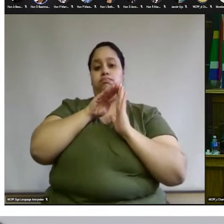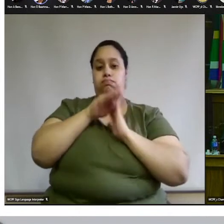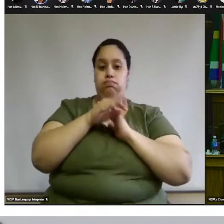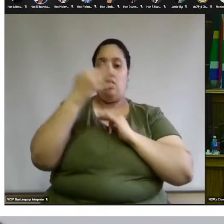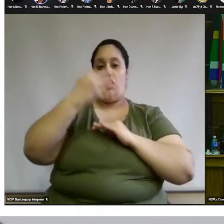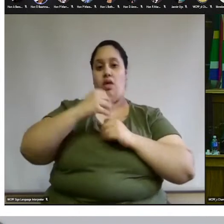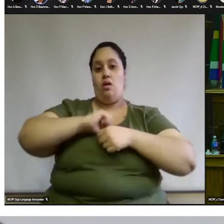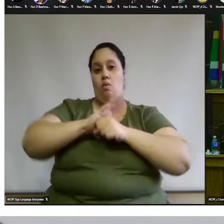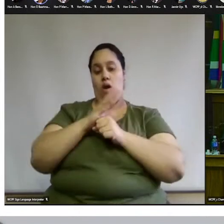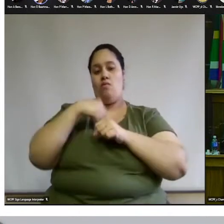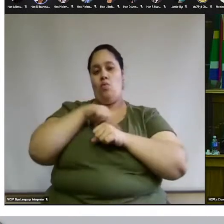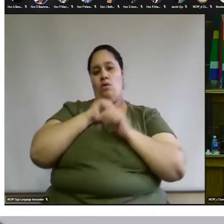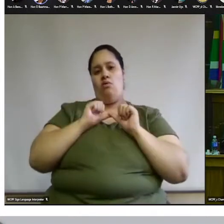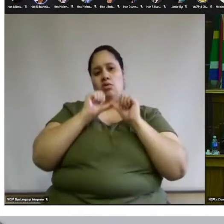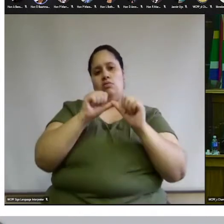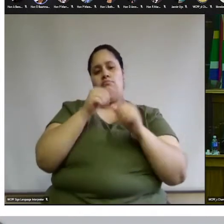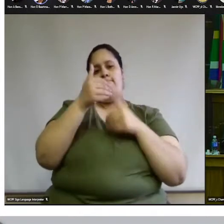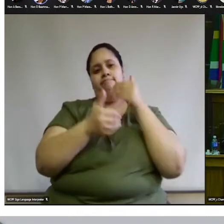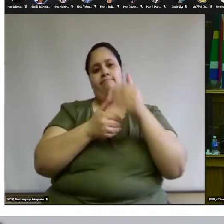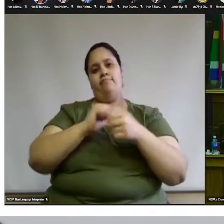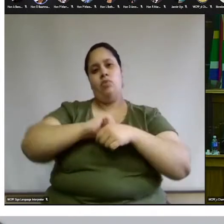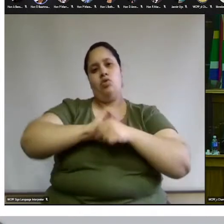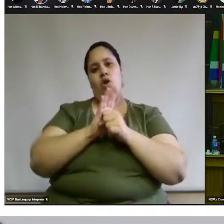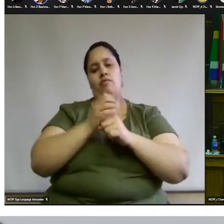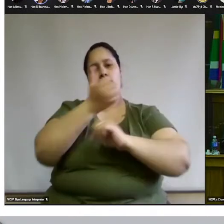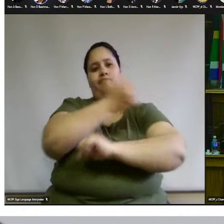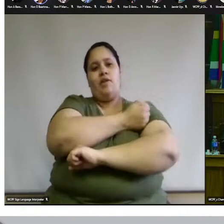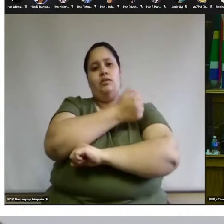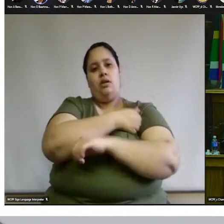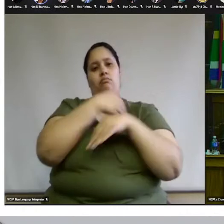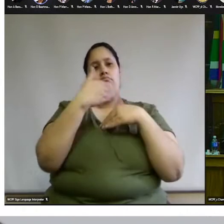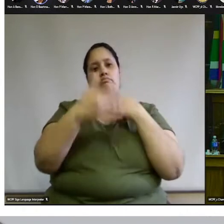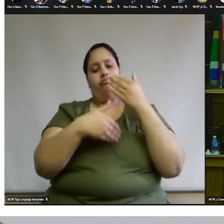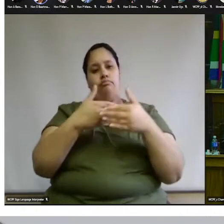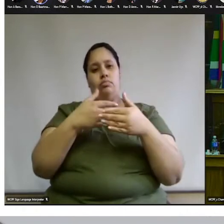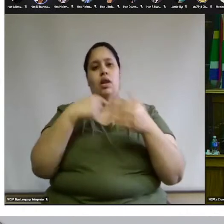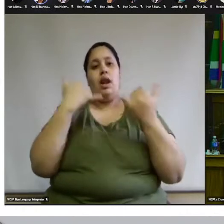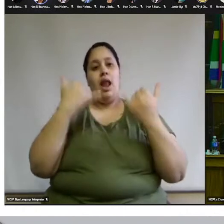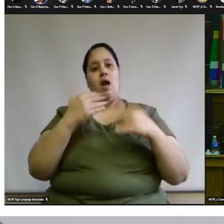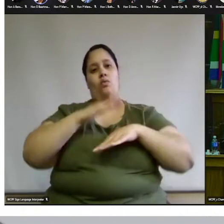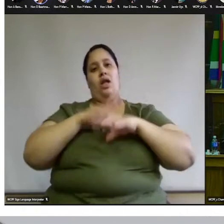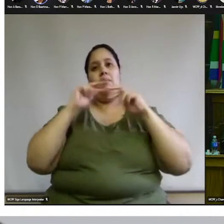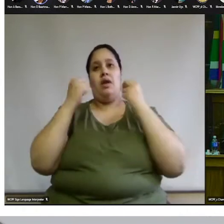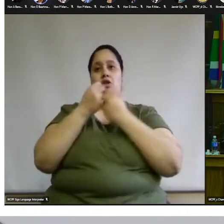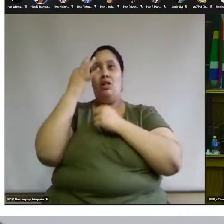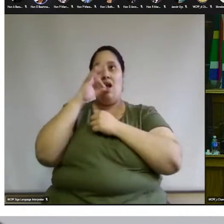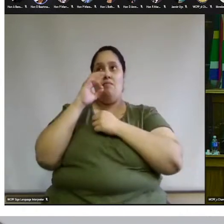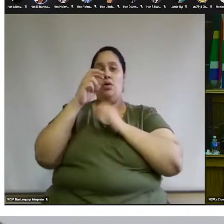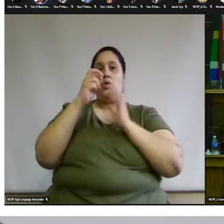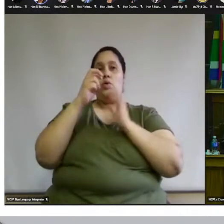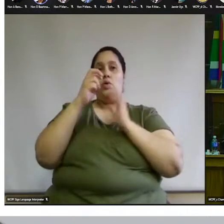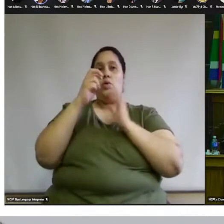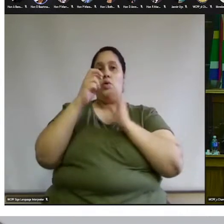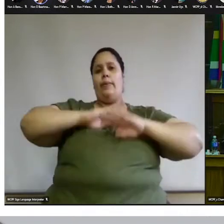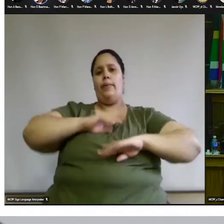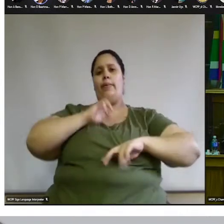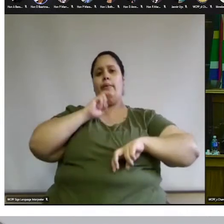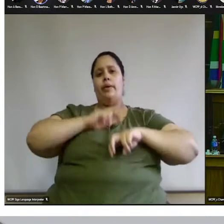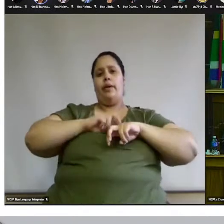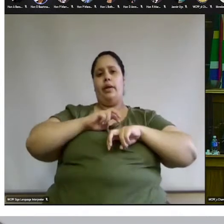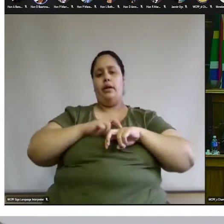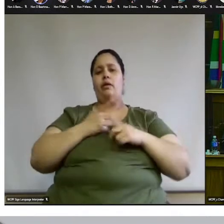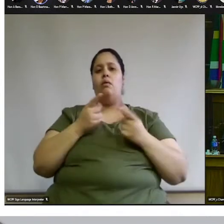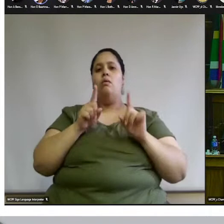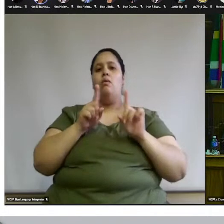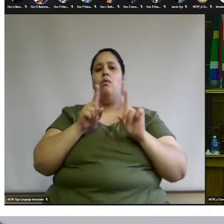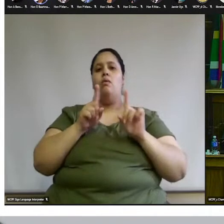and with continued rollout of COVID-19 vaccinations, it is time for national government to ease up lockdown regulations. We cannot live